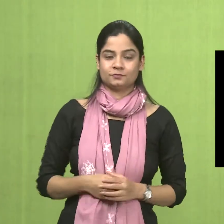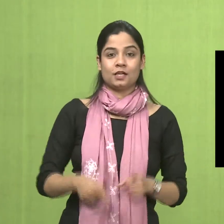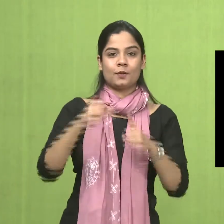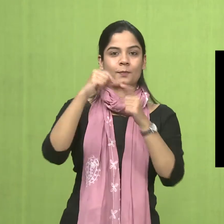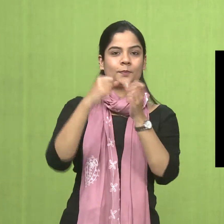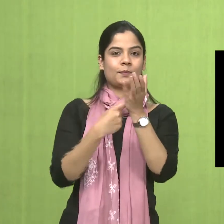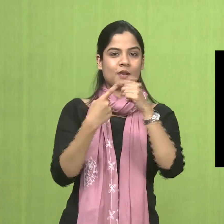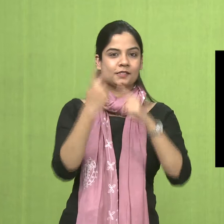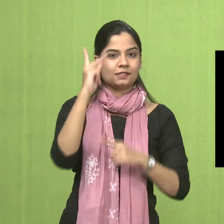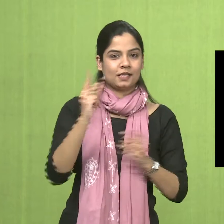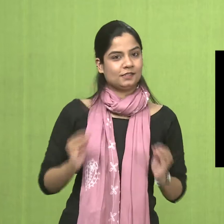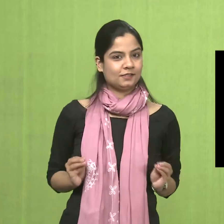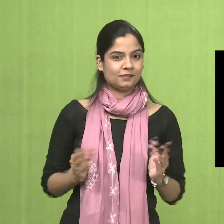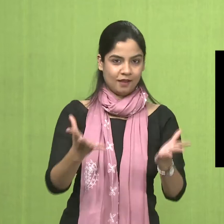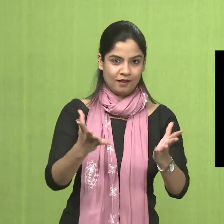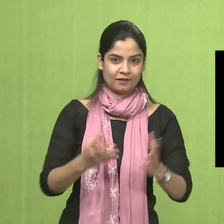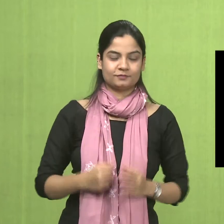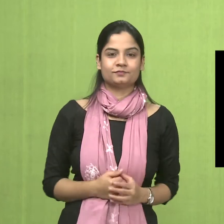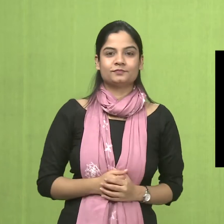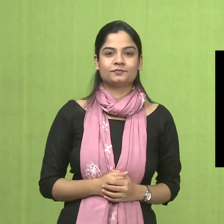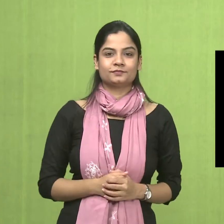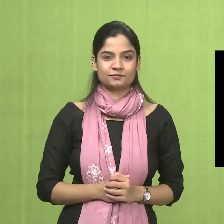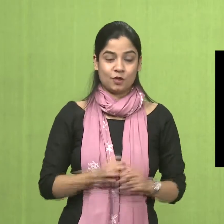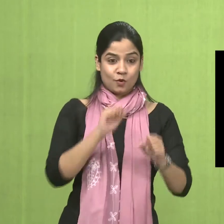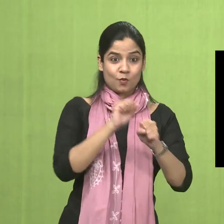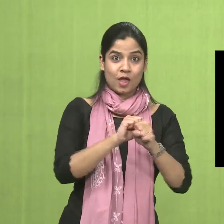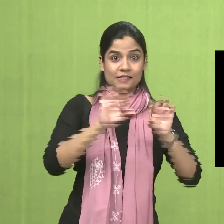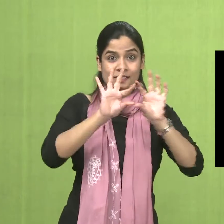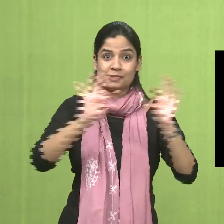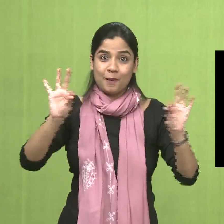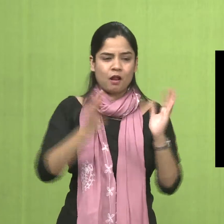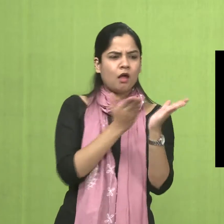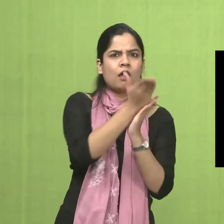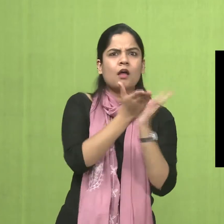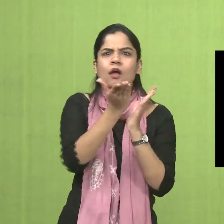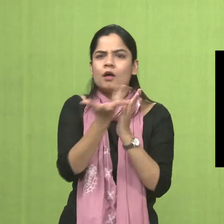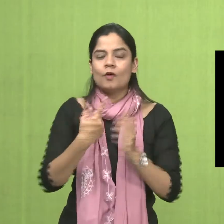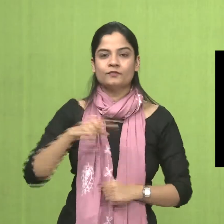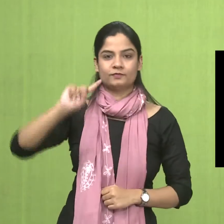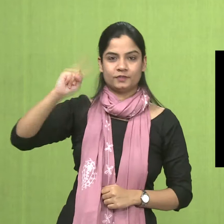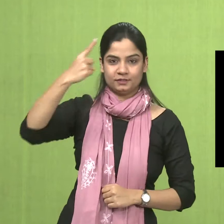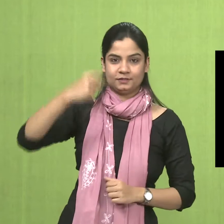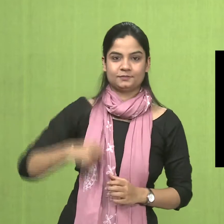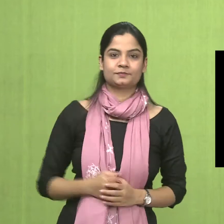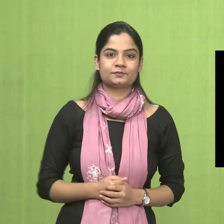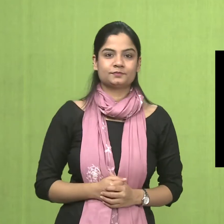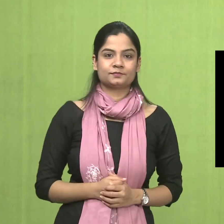the video series. Let's begin part 2. Some methods of work simplification.